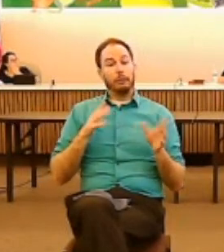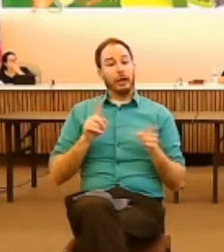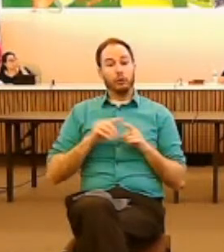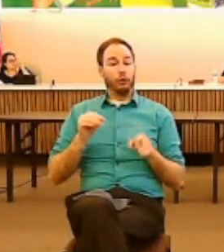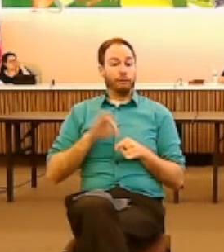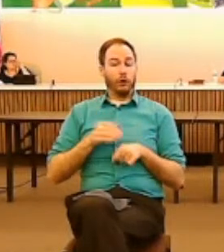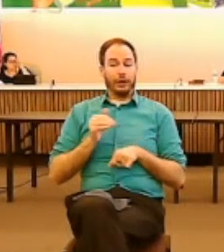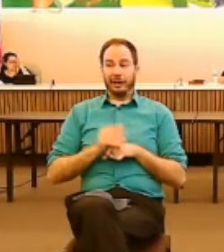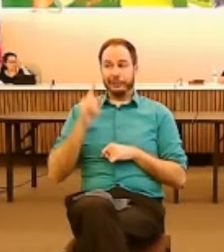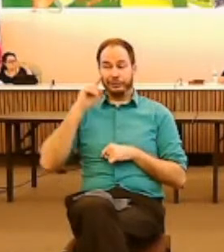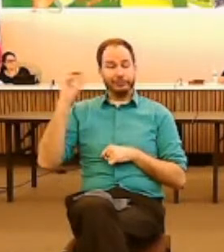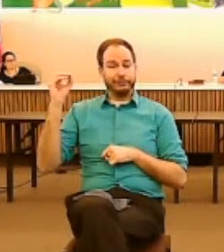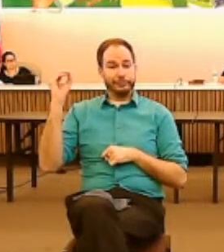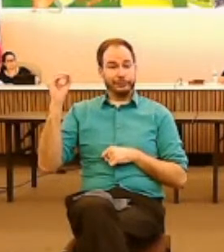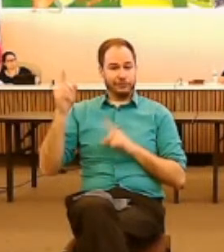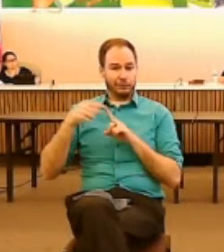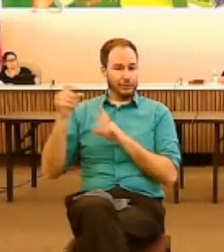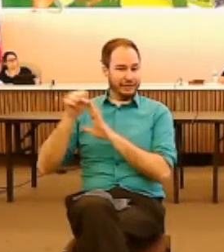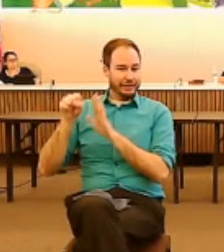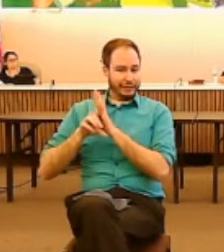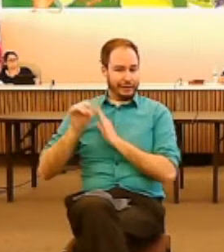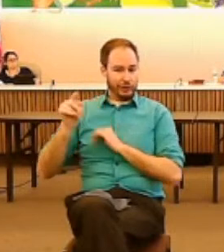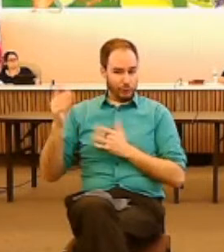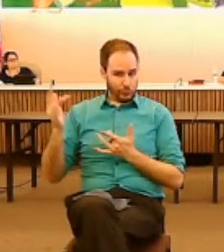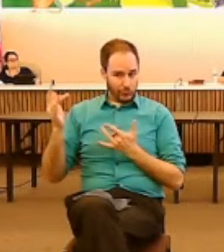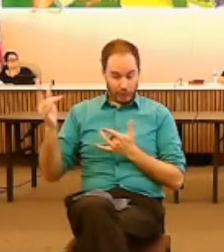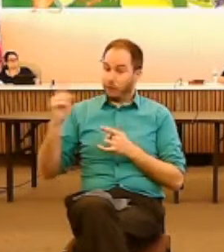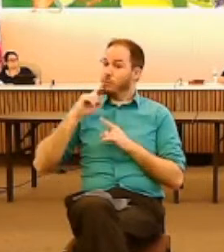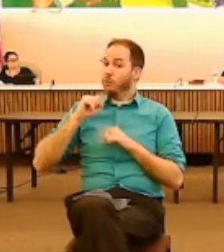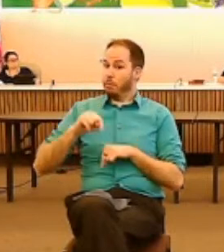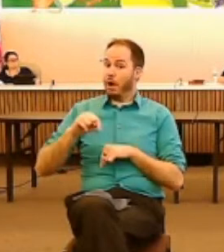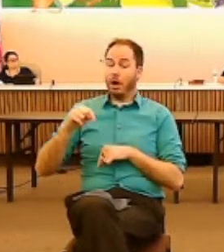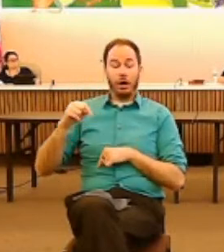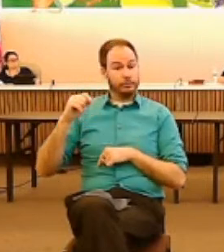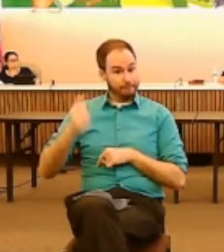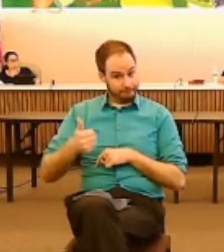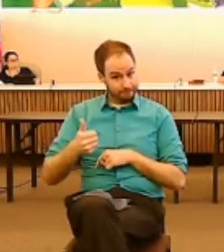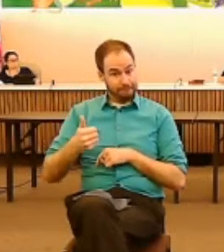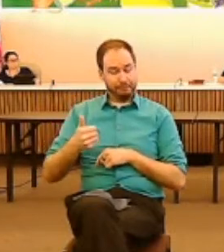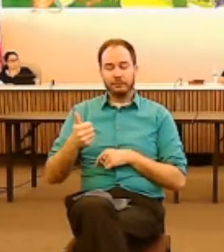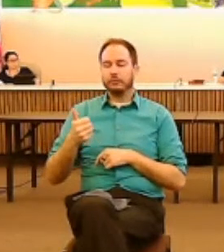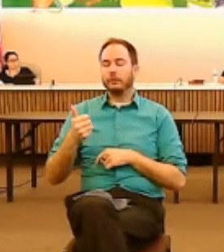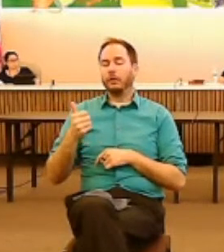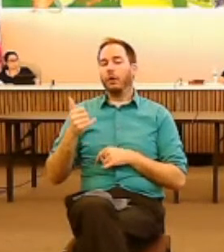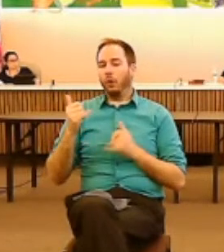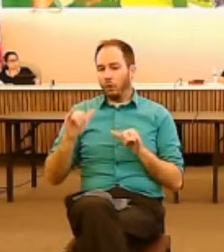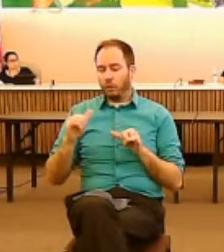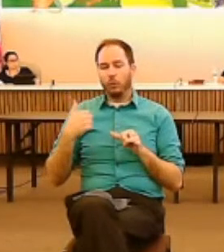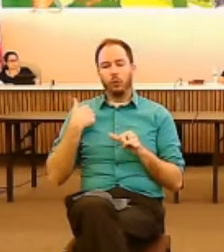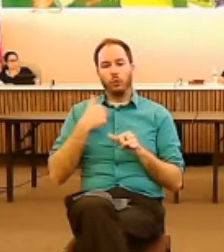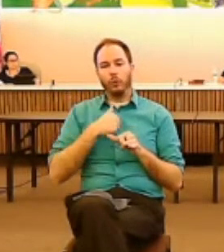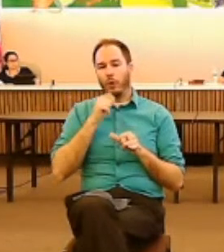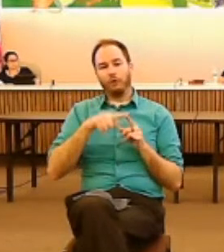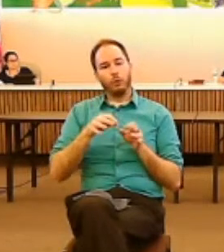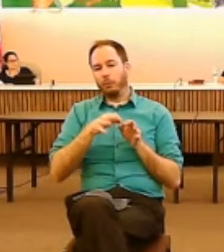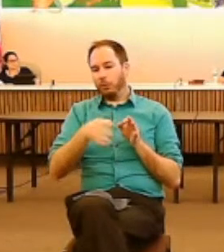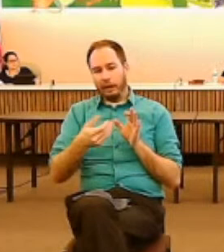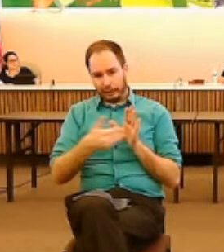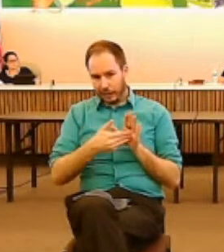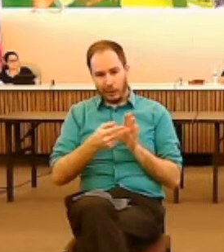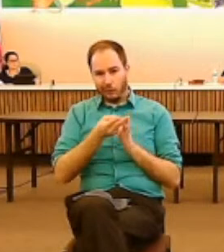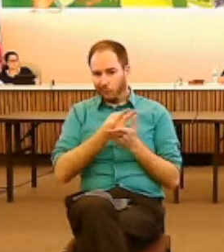from the state DOT, but like I said, they came in this afternoon. So rather than push them off 2